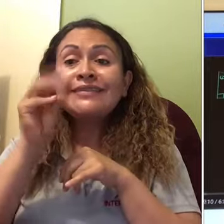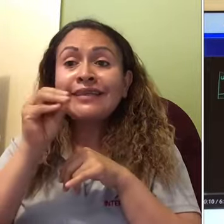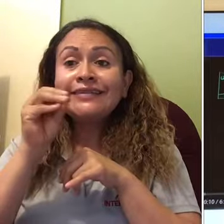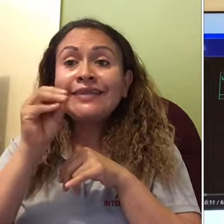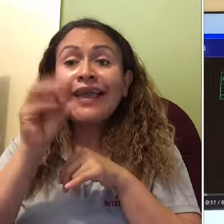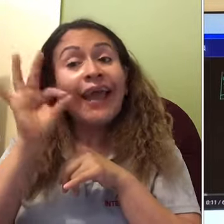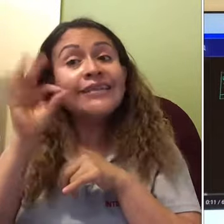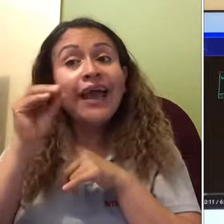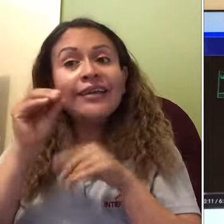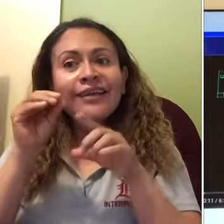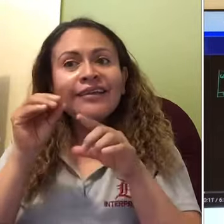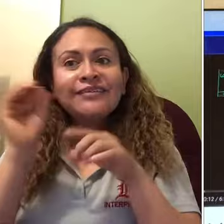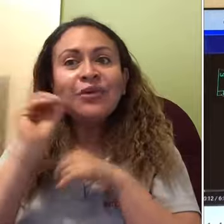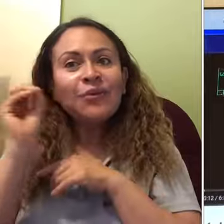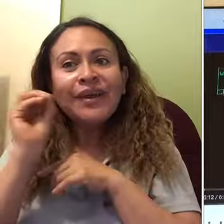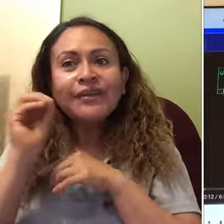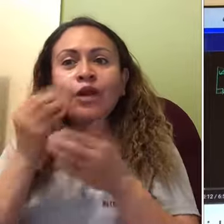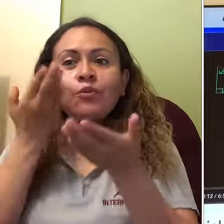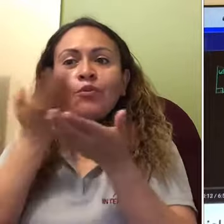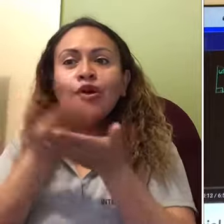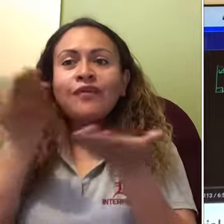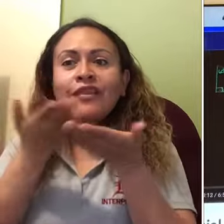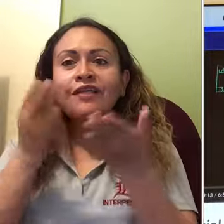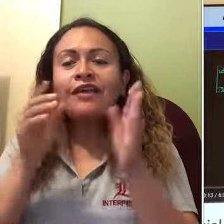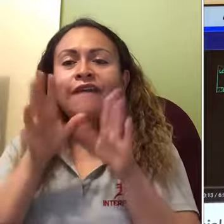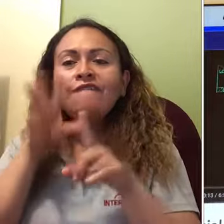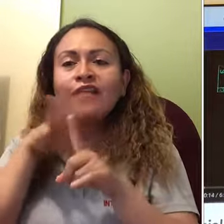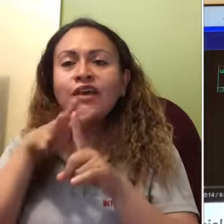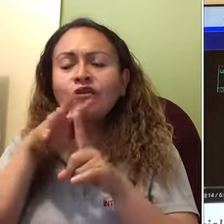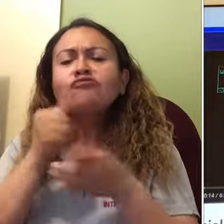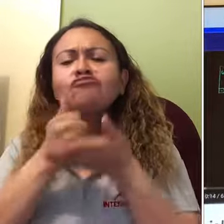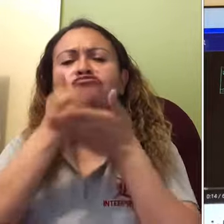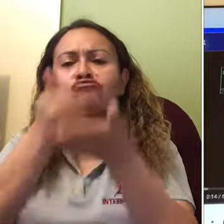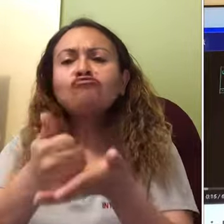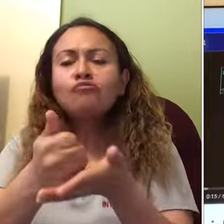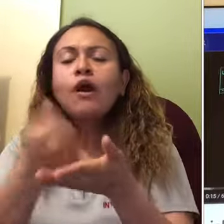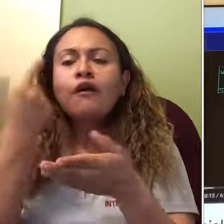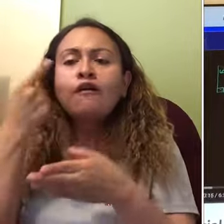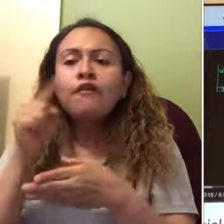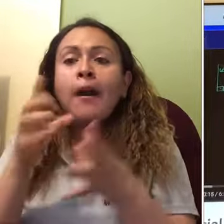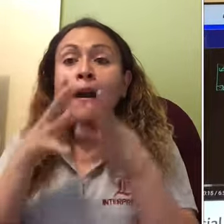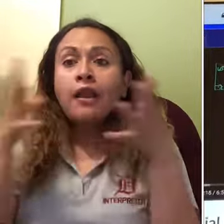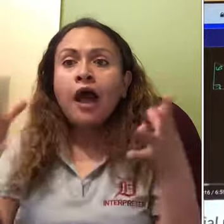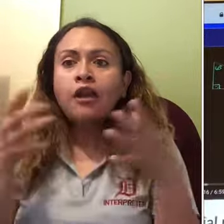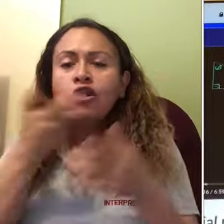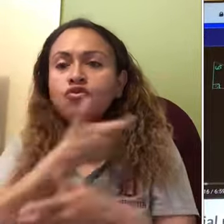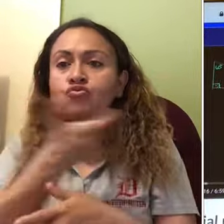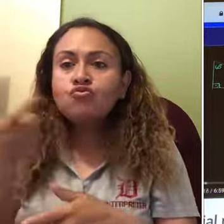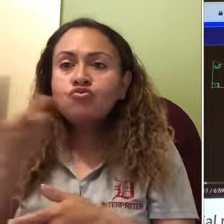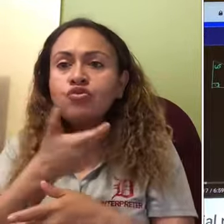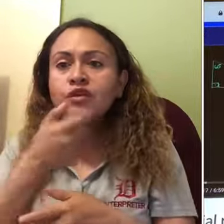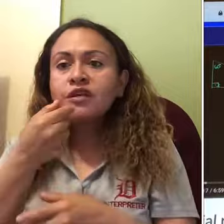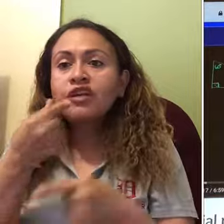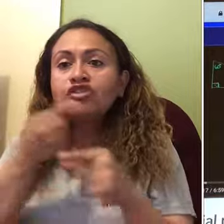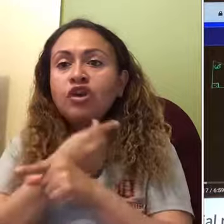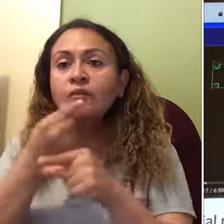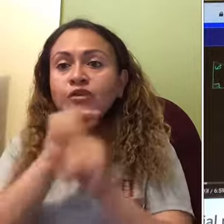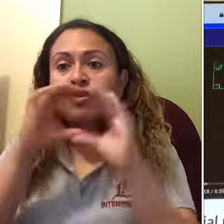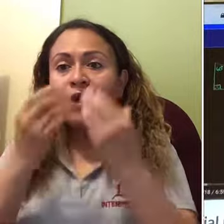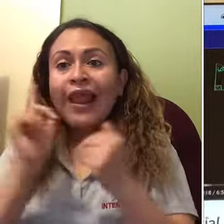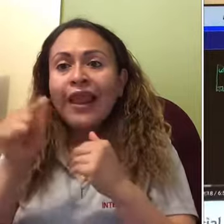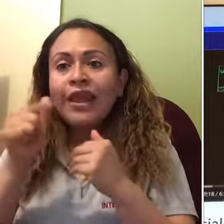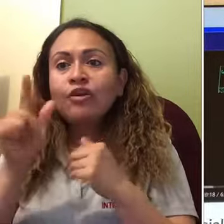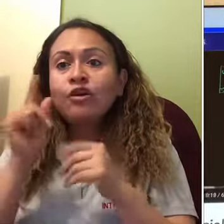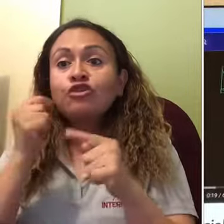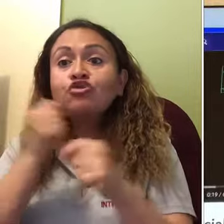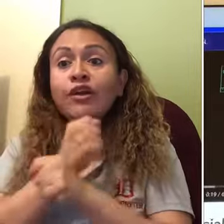degrees. And what we're going to prove in this video, this tends to be a very useful result, at least for a lot of what you see in a geometry class and then later on in a trigonometry